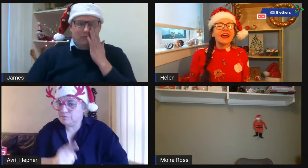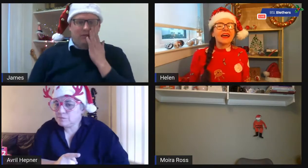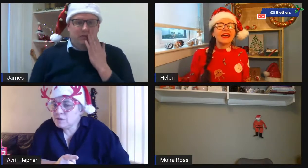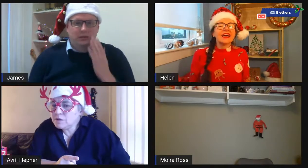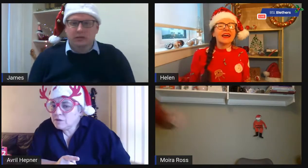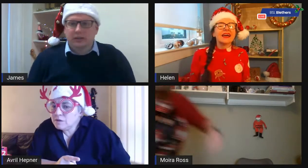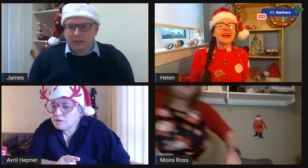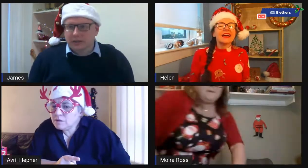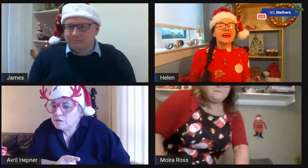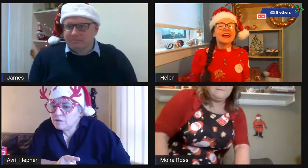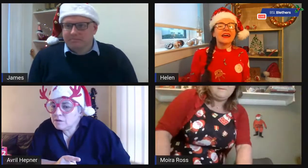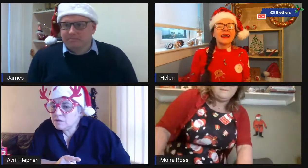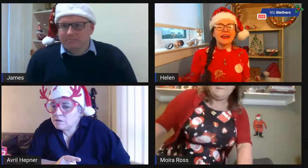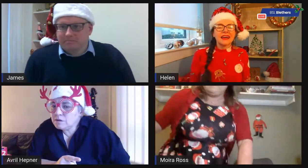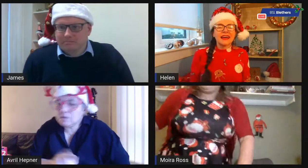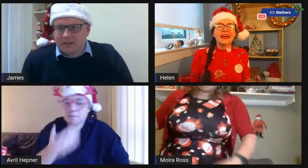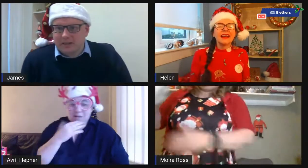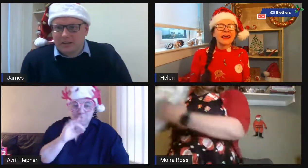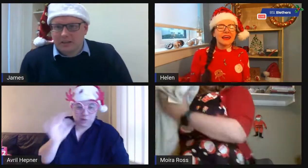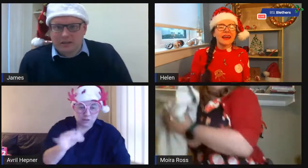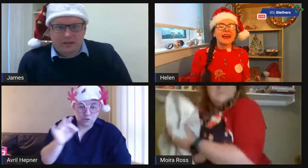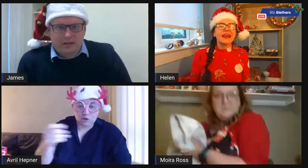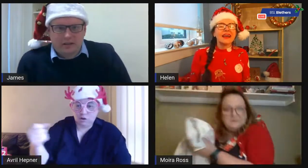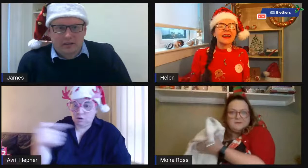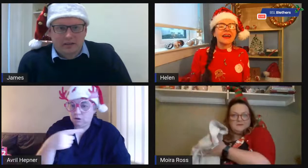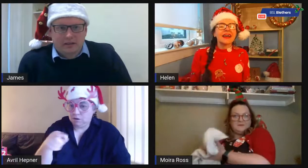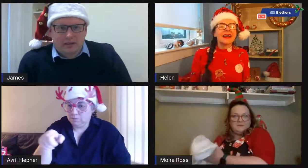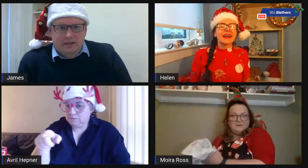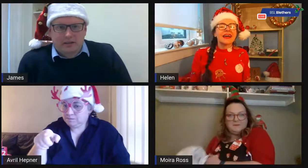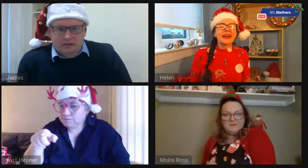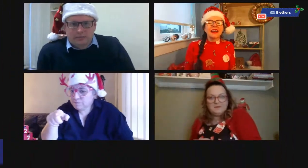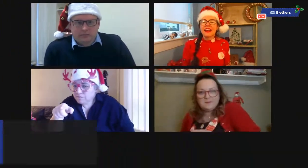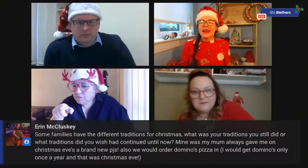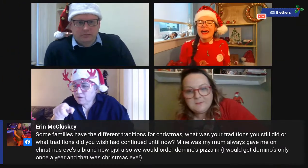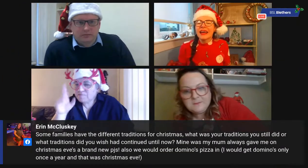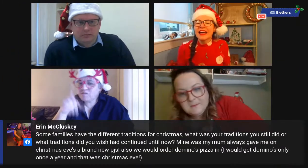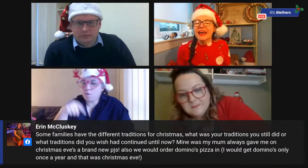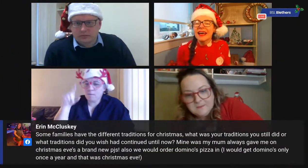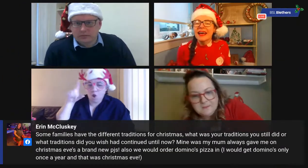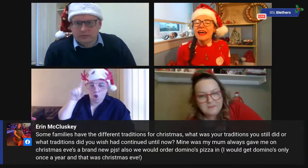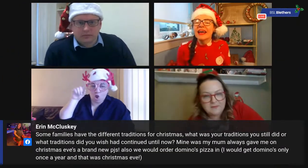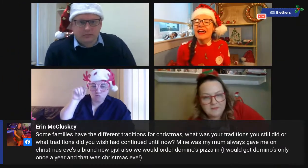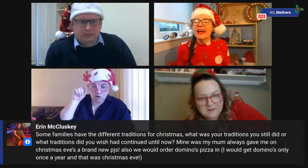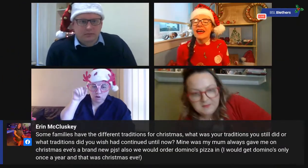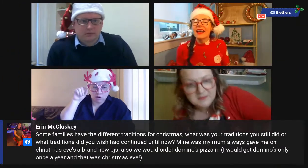viewer. So let's just deal with this question before we finish. Can we put the question back on the screen, please?